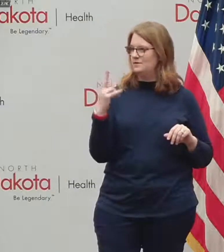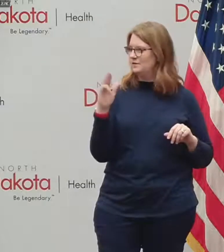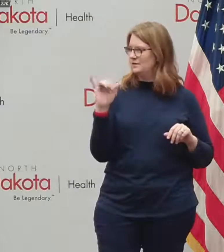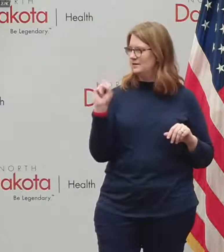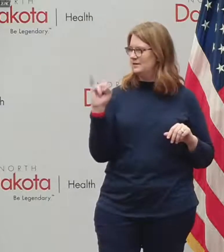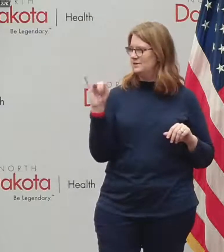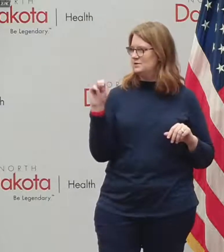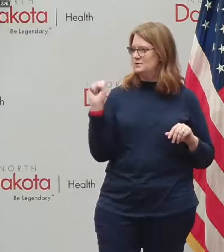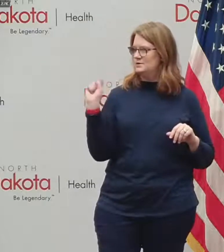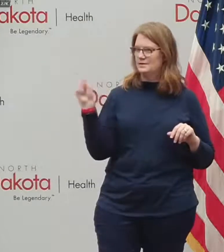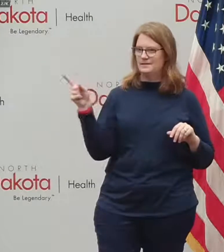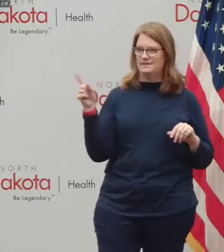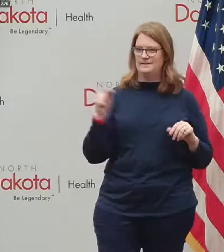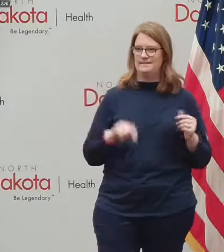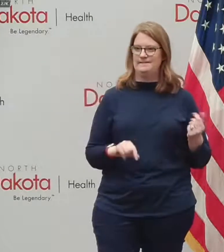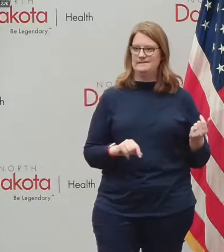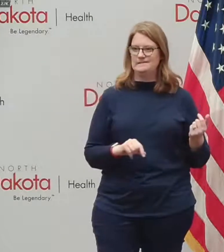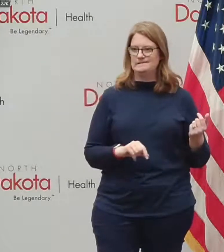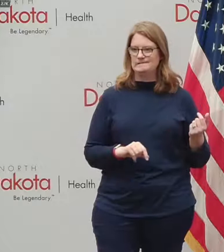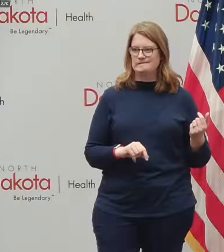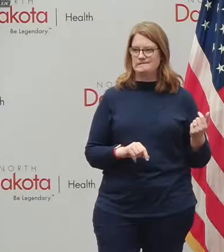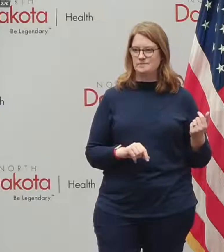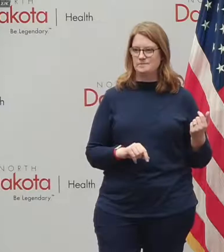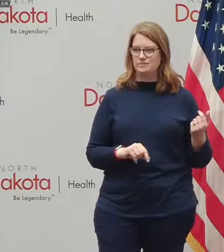Okay, thank you.